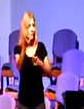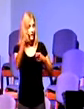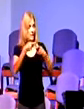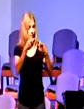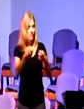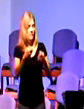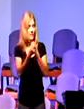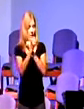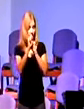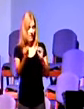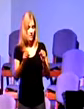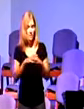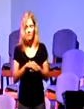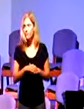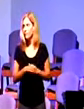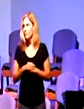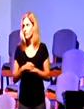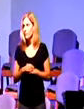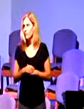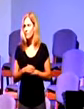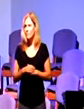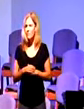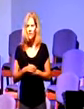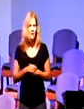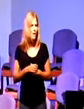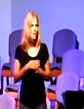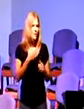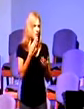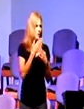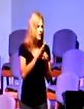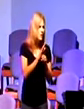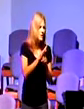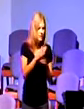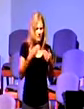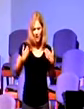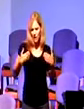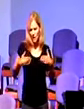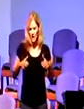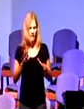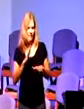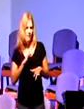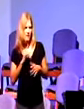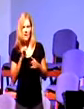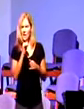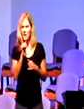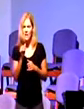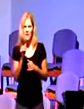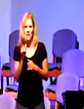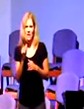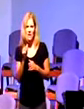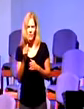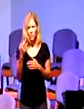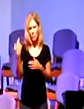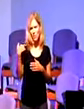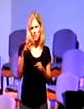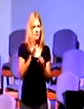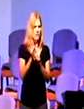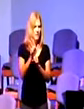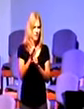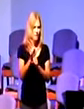salvation. Not by trying to be good enough, not by trying to clean ourselves up enough, not by trying to be religious